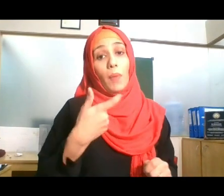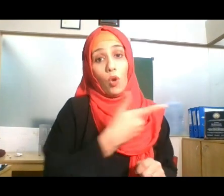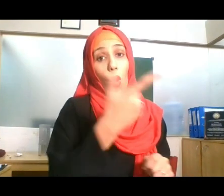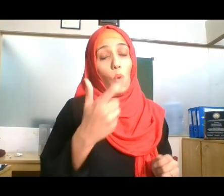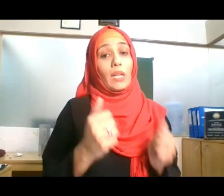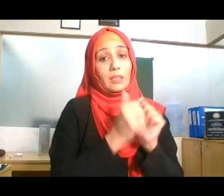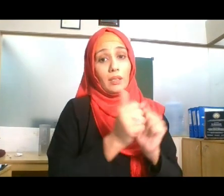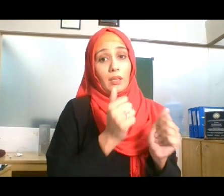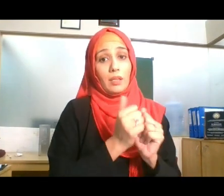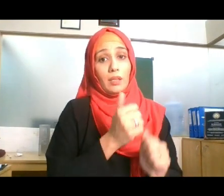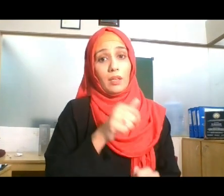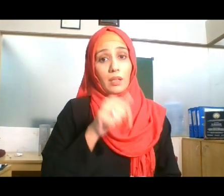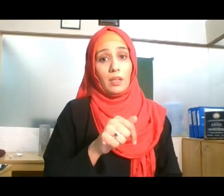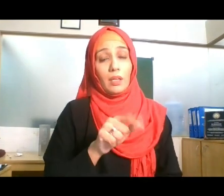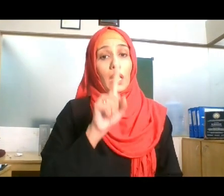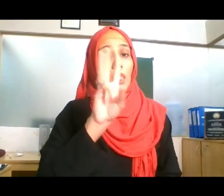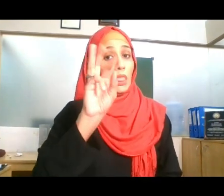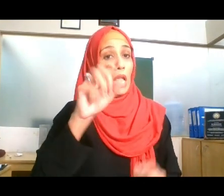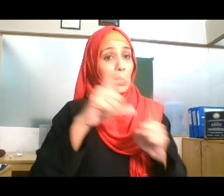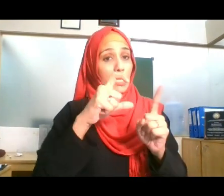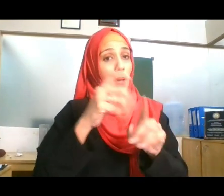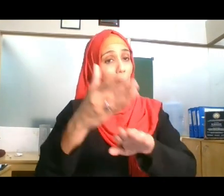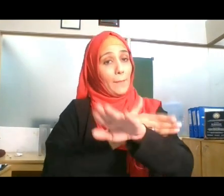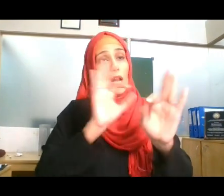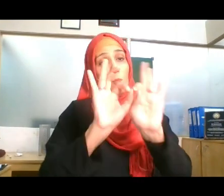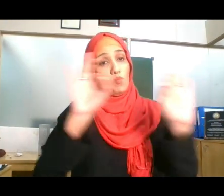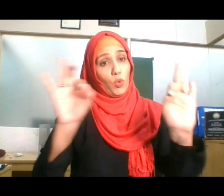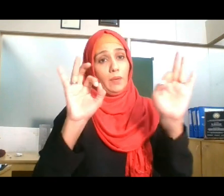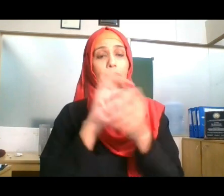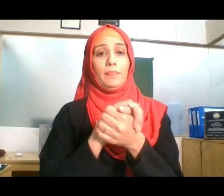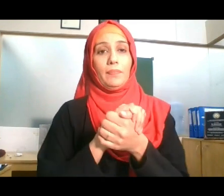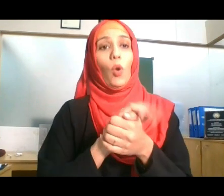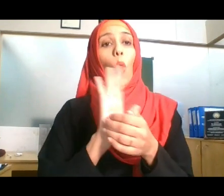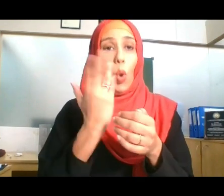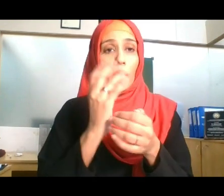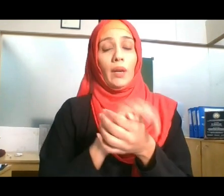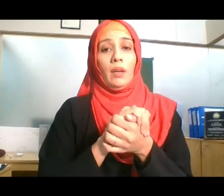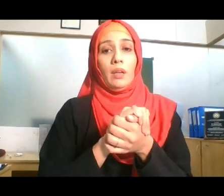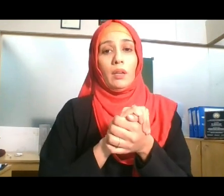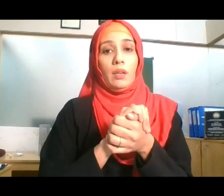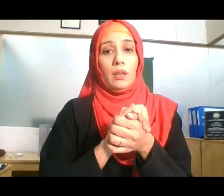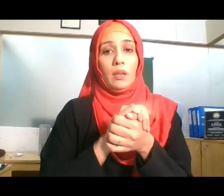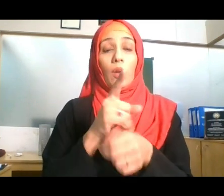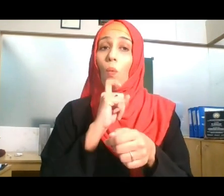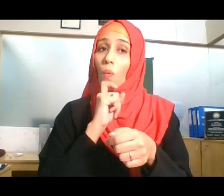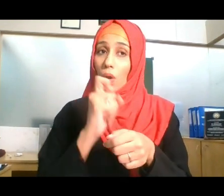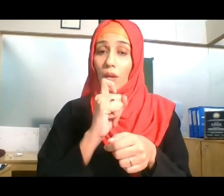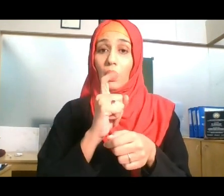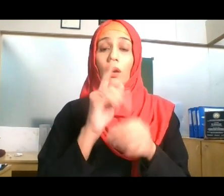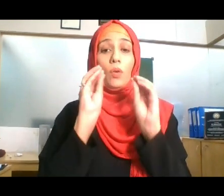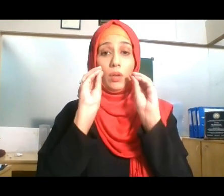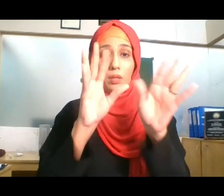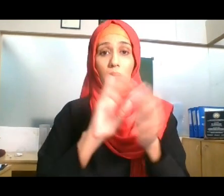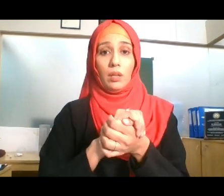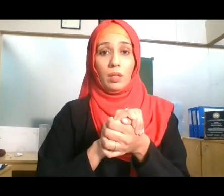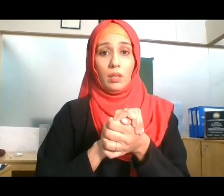by 30th December 2020. Further, they have also directed to provide out